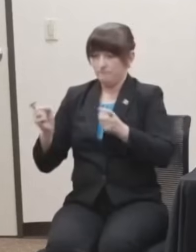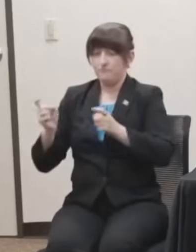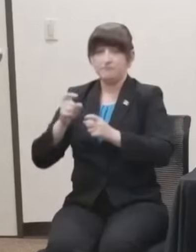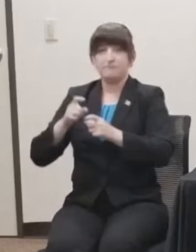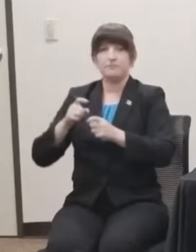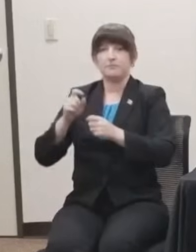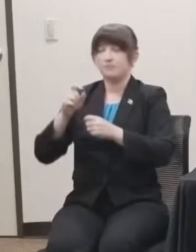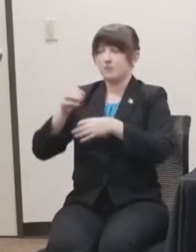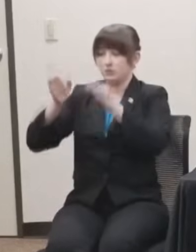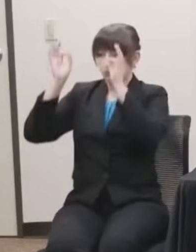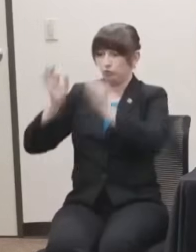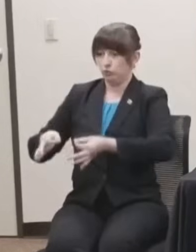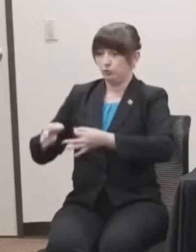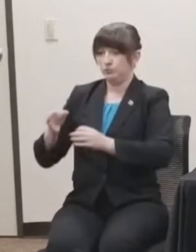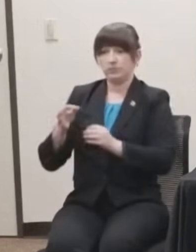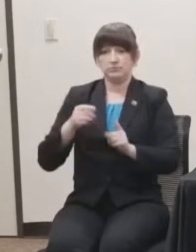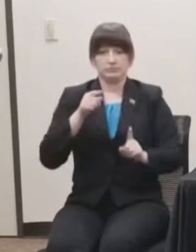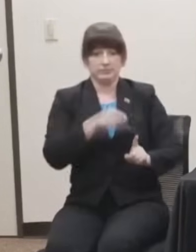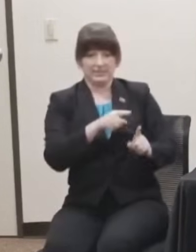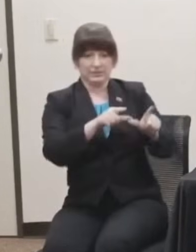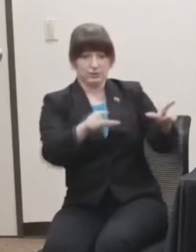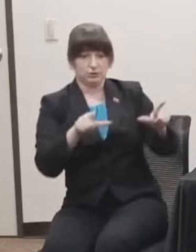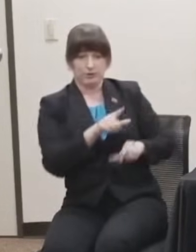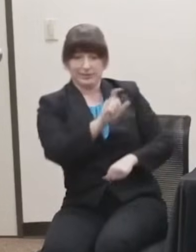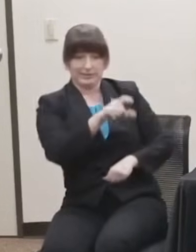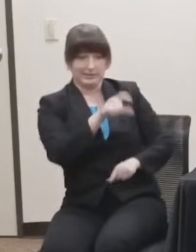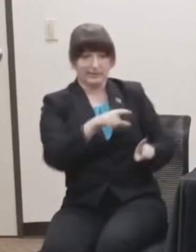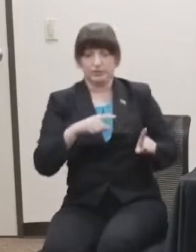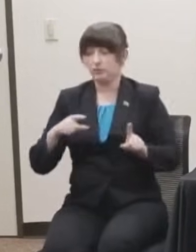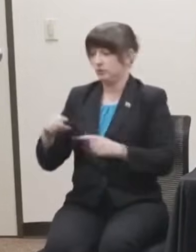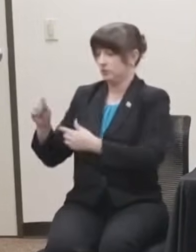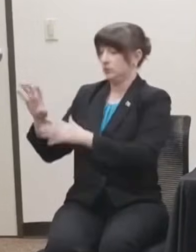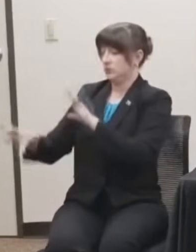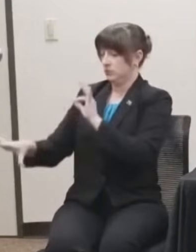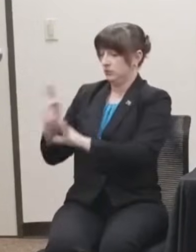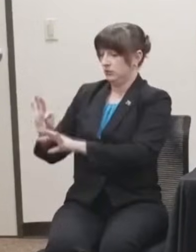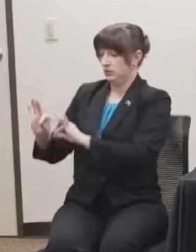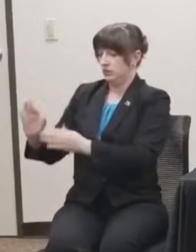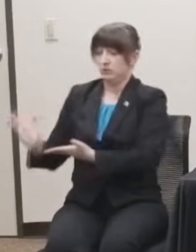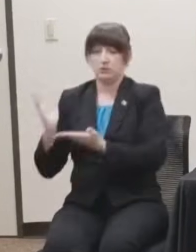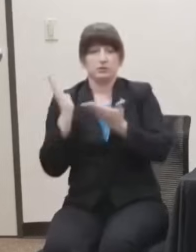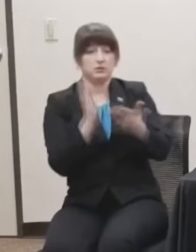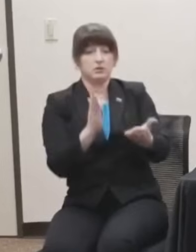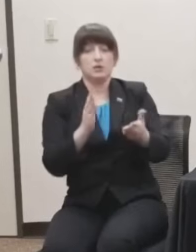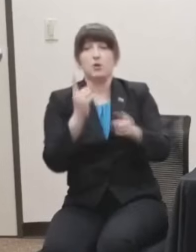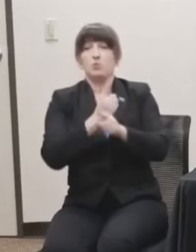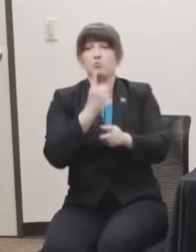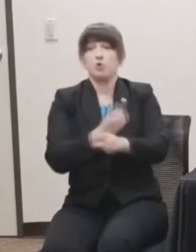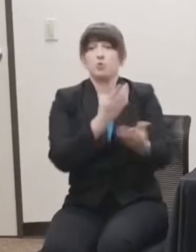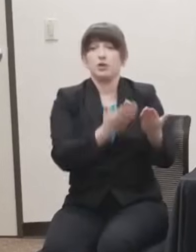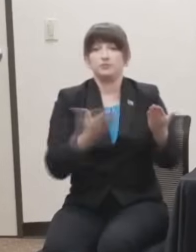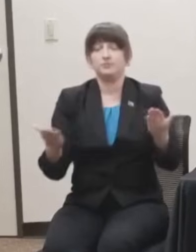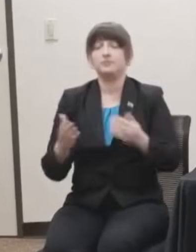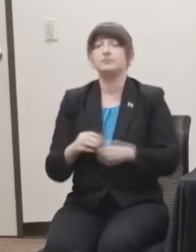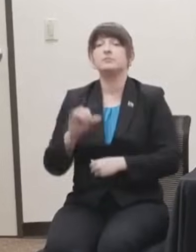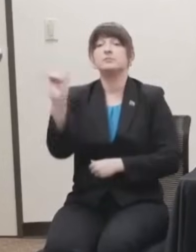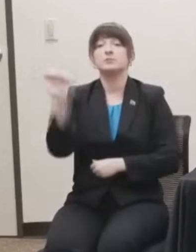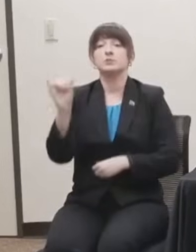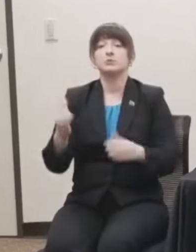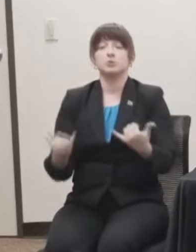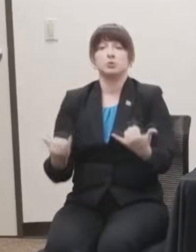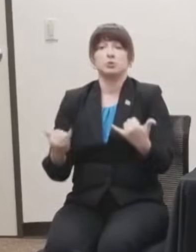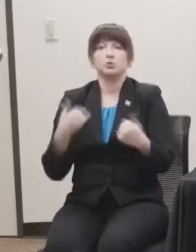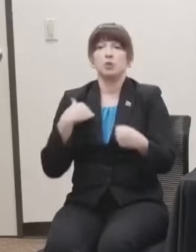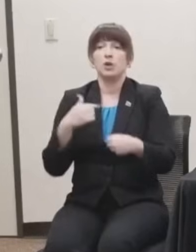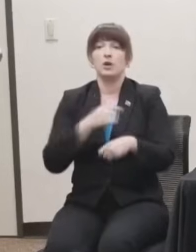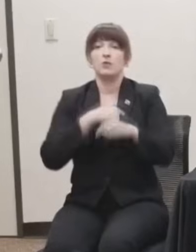to the right location to do the right job. Additionally, today we have launched the MQ-9 Reaper